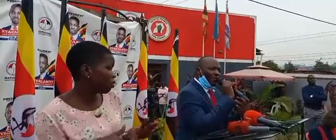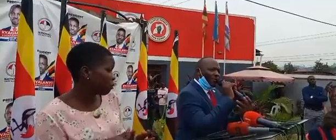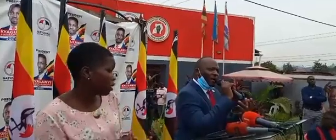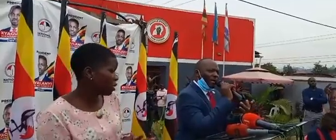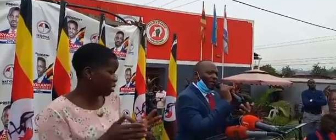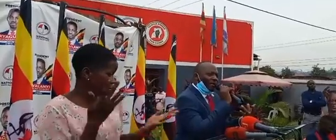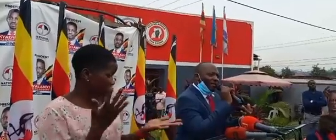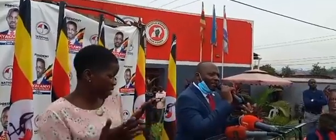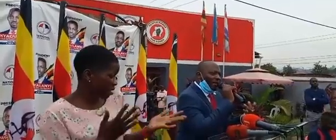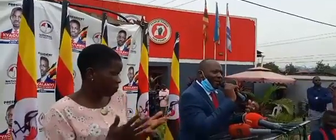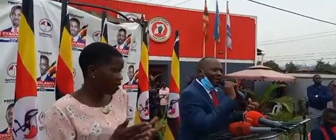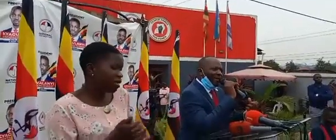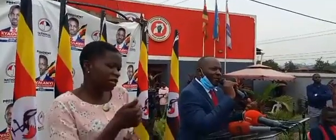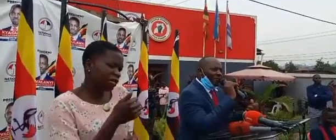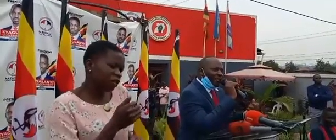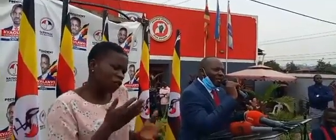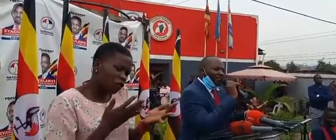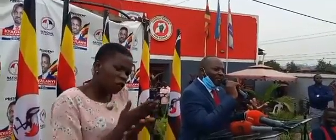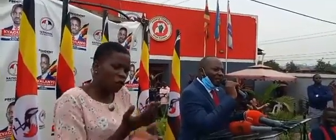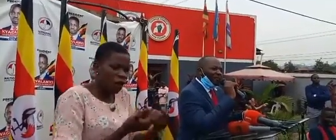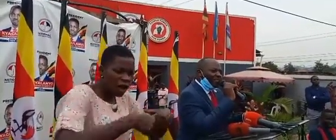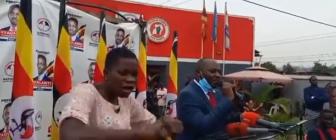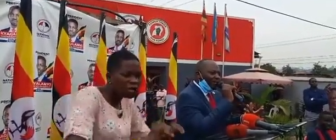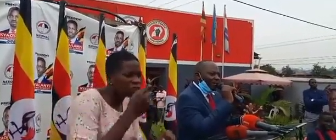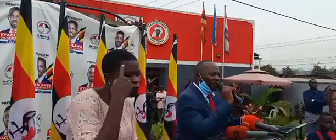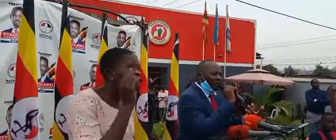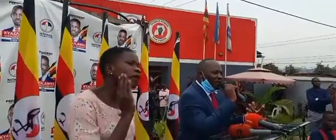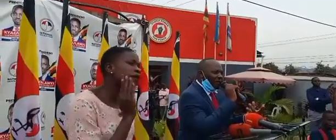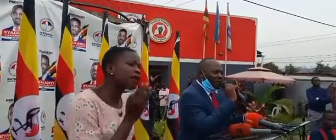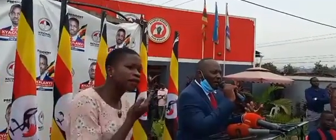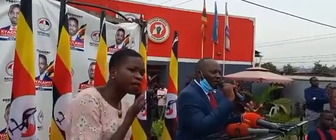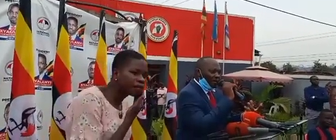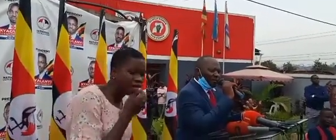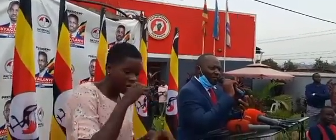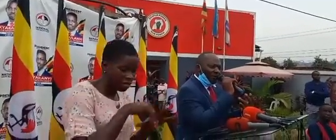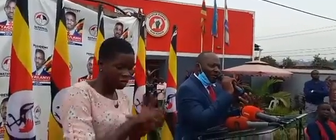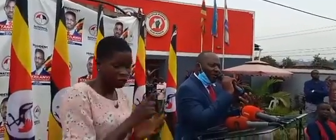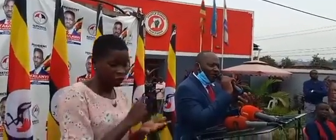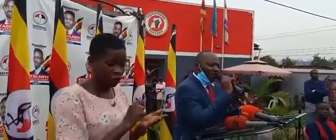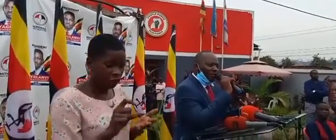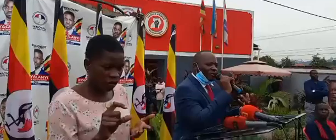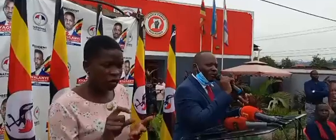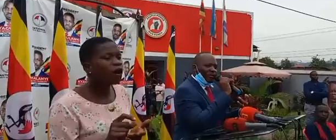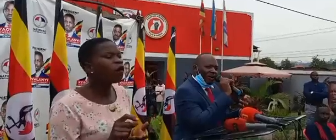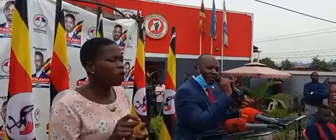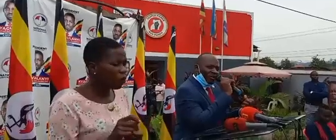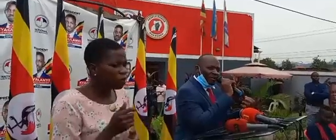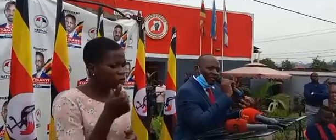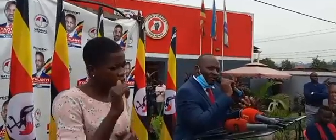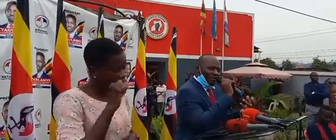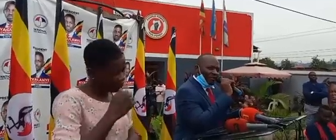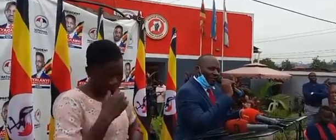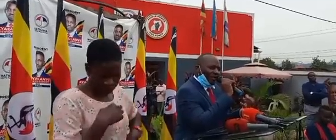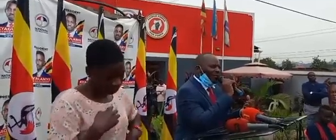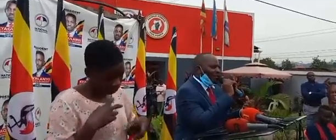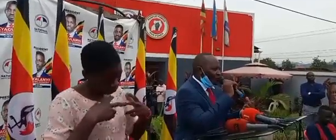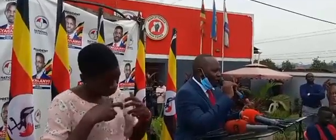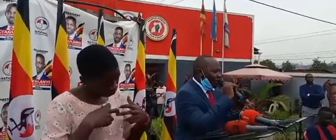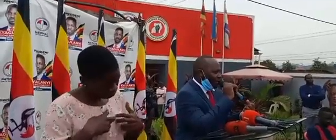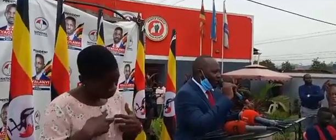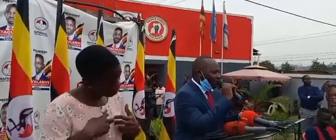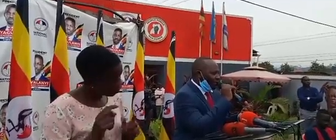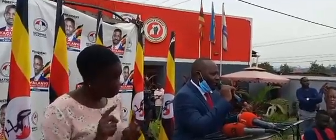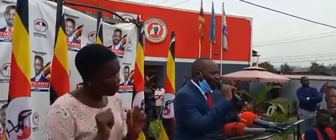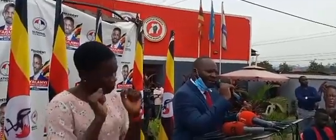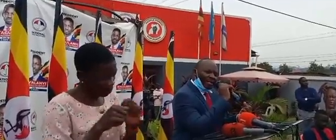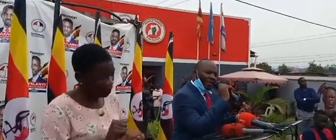ogw'okukola ebikolwa eby'ekisa n'ebyobutegeevu mu ssabbiiti eno, abasiraamu bwa baneetunula mu ndabirwamu ne beetunuulira ne batunula ne mu maaso